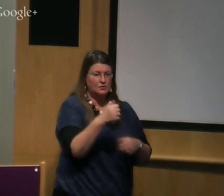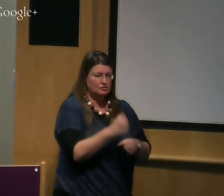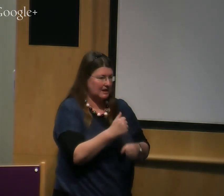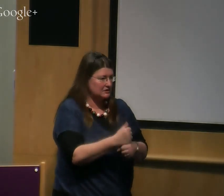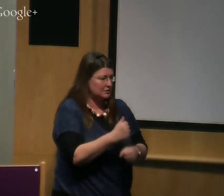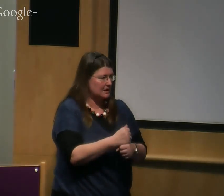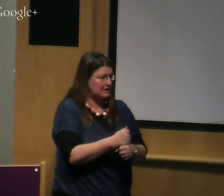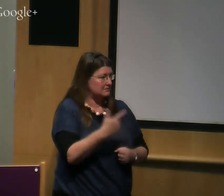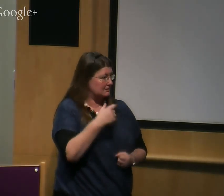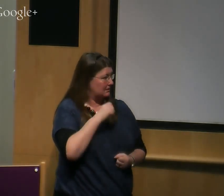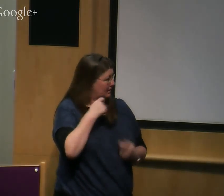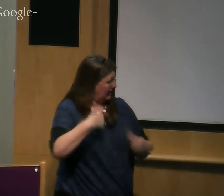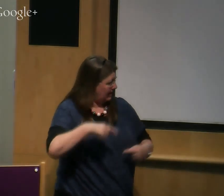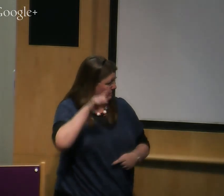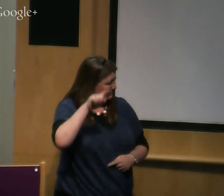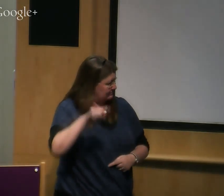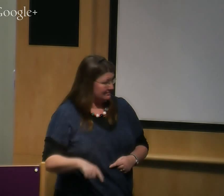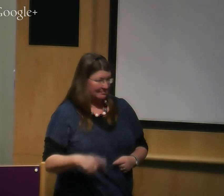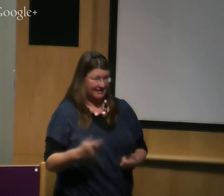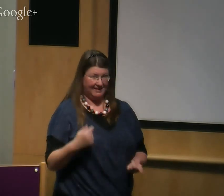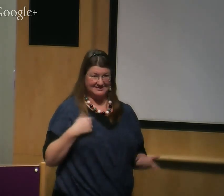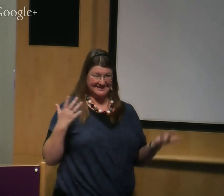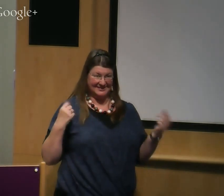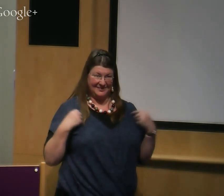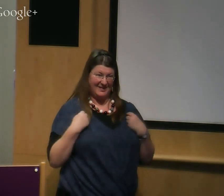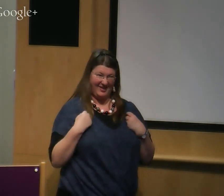is really important for deaf individuals.